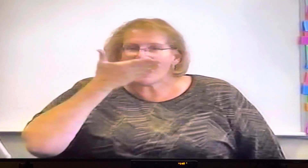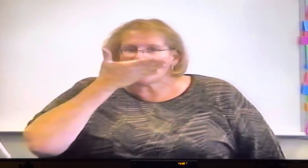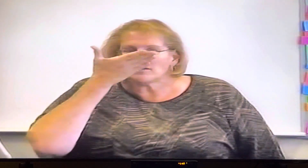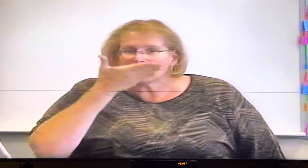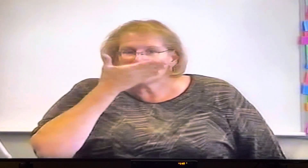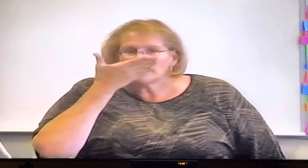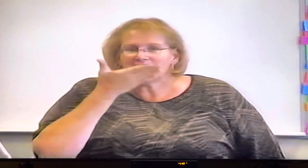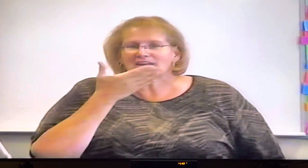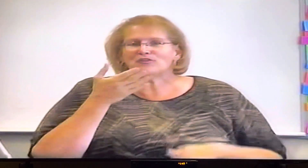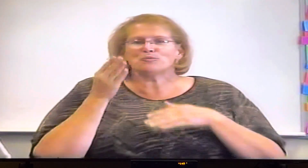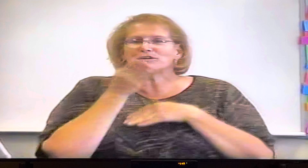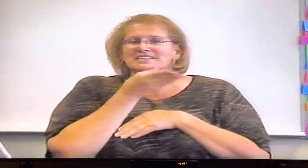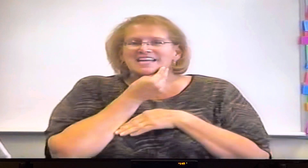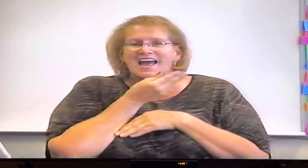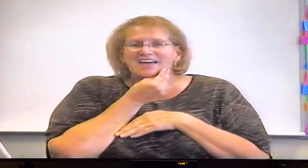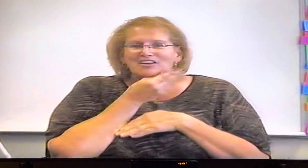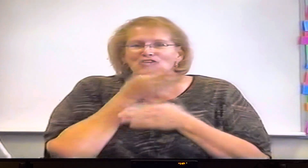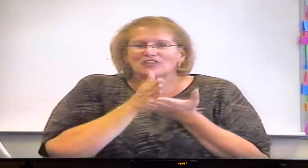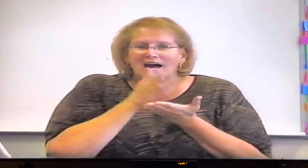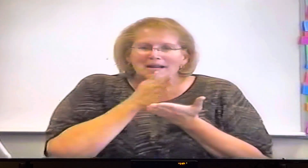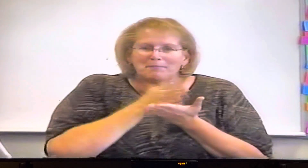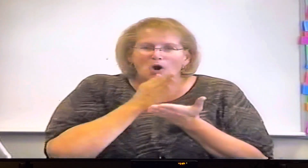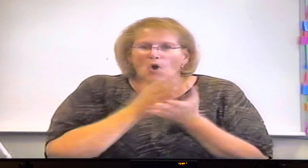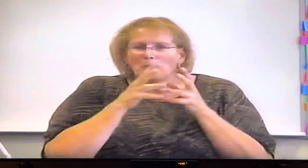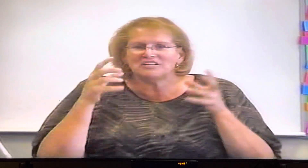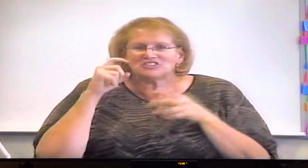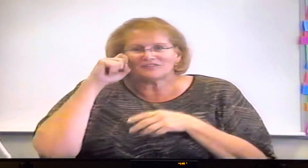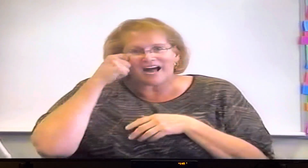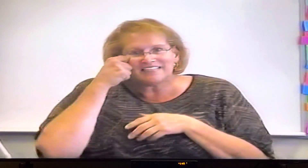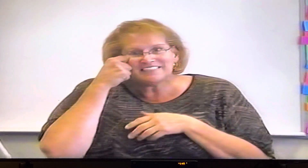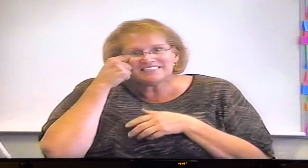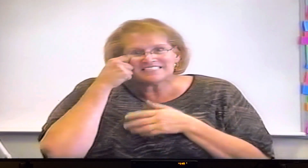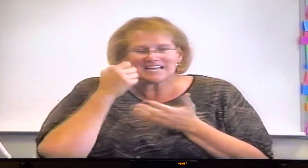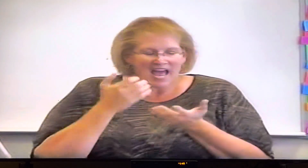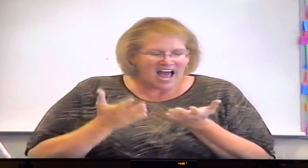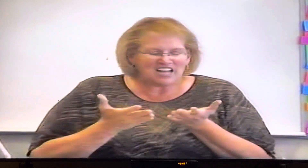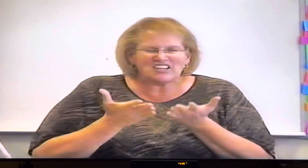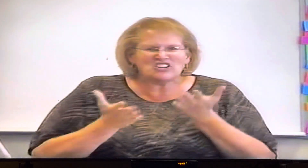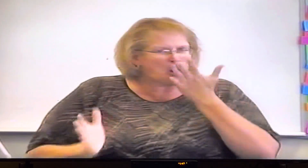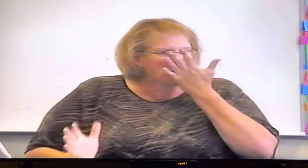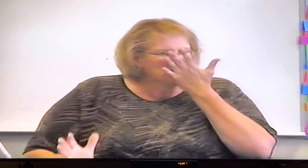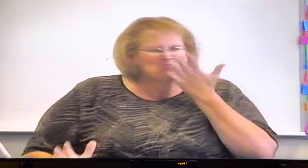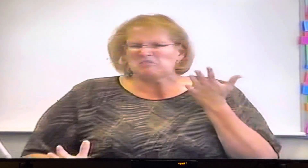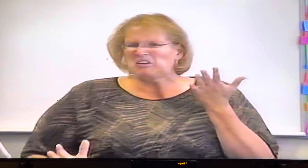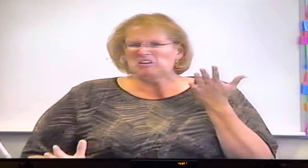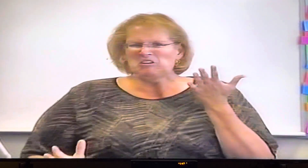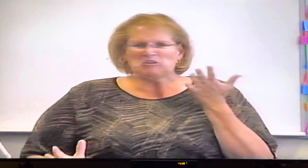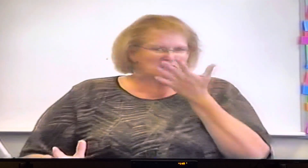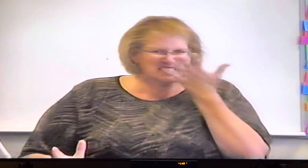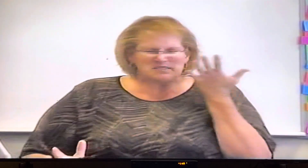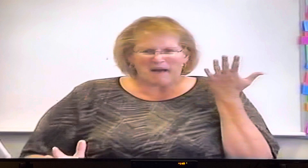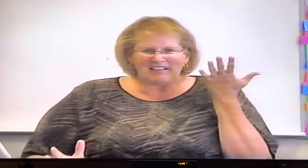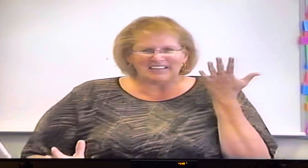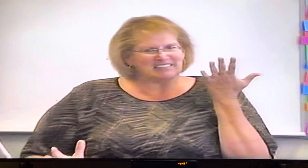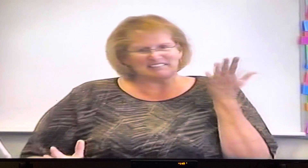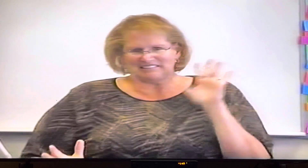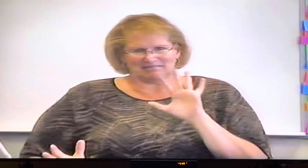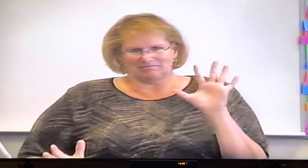Smell. If you pretend that you've cut up a whole bunch of onions and then you go, ooh, you smell it,